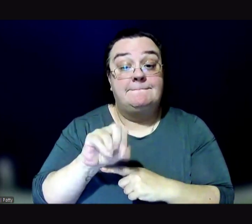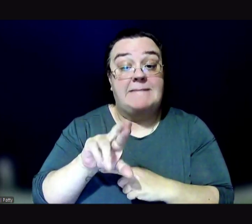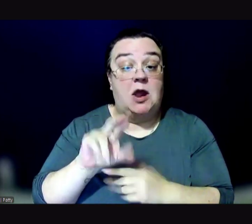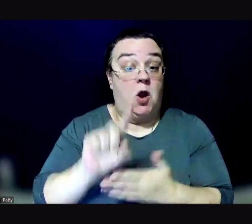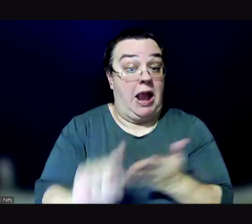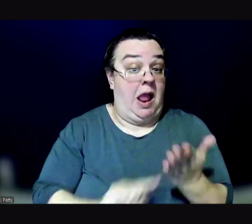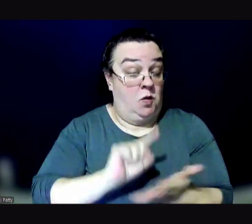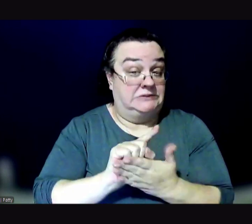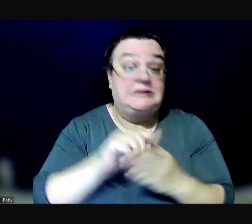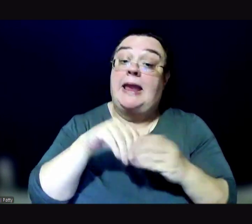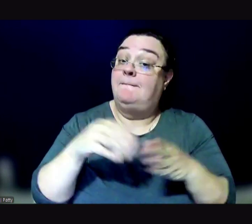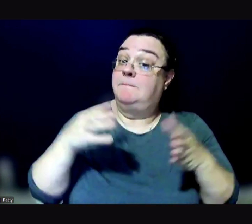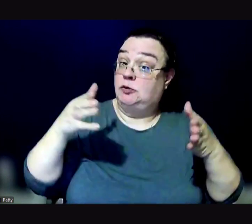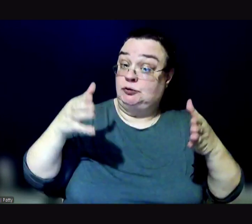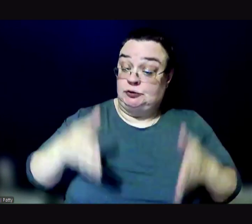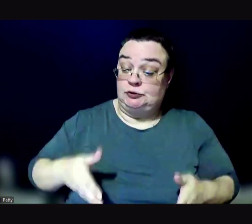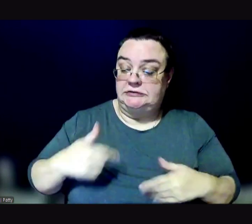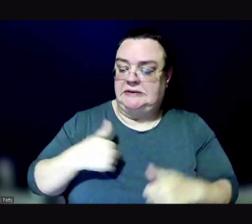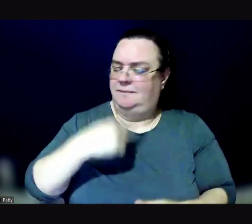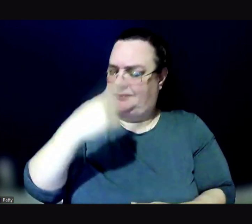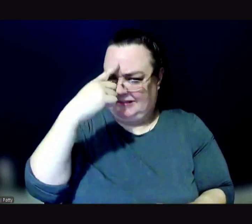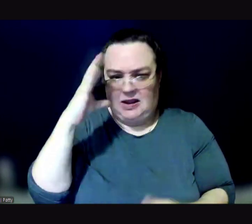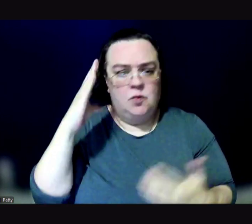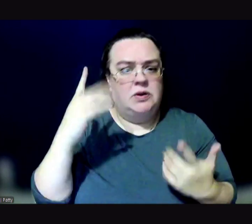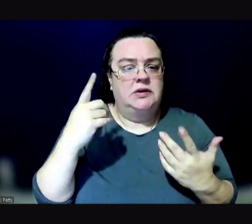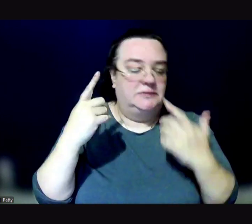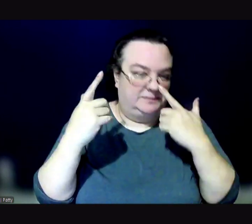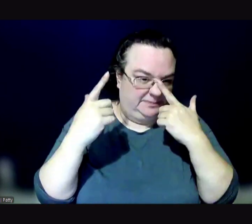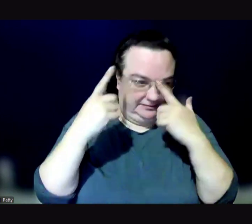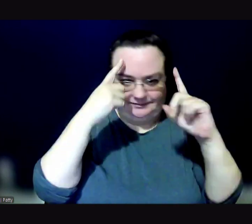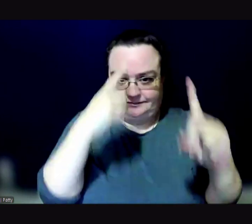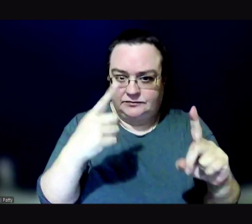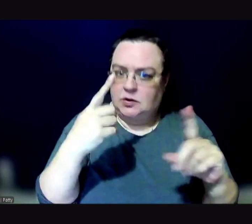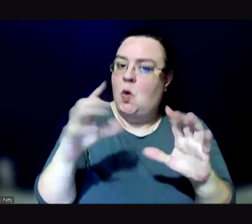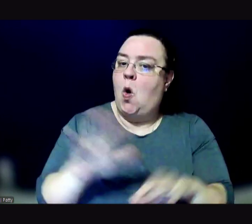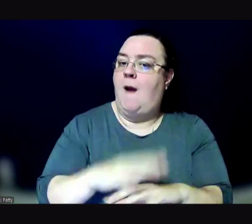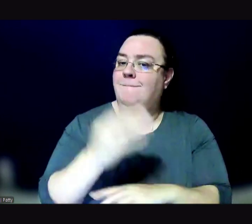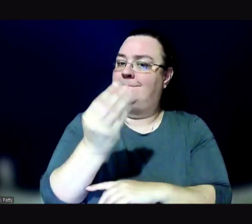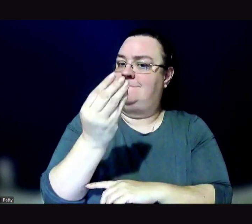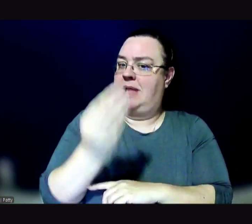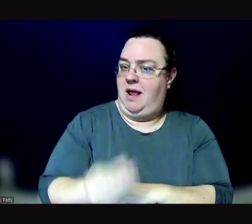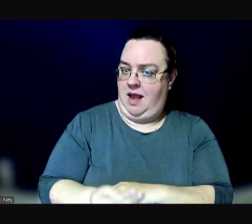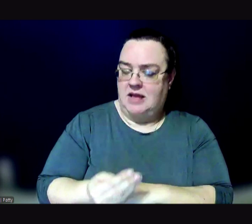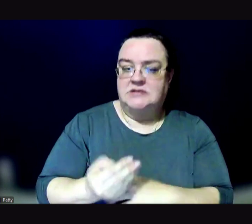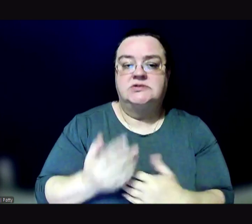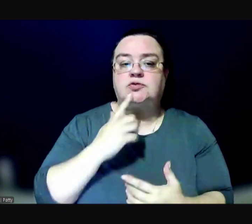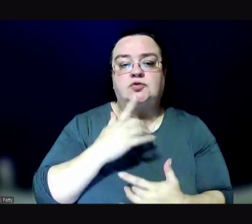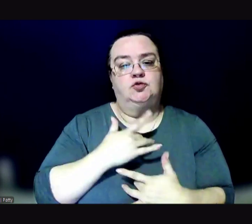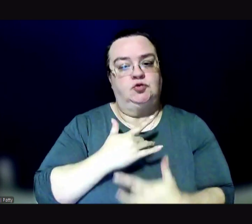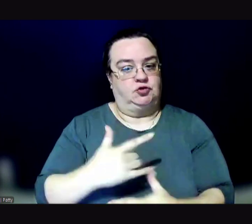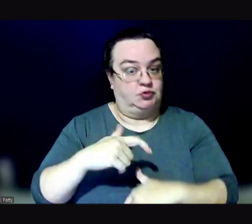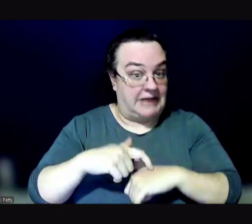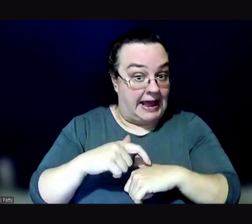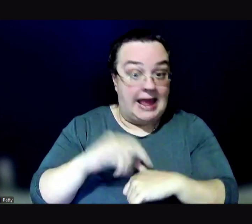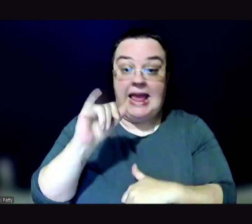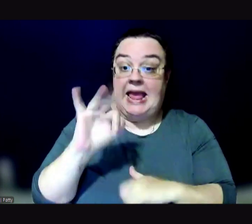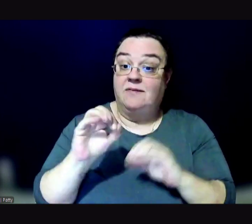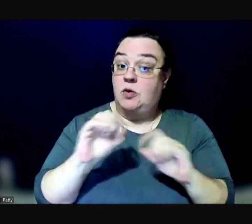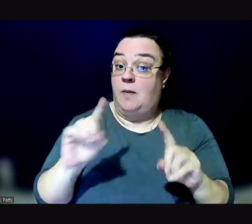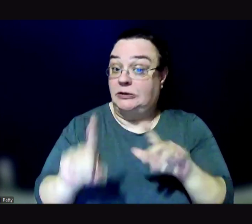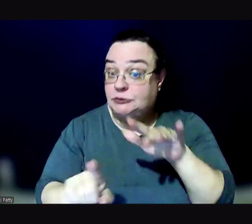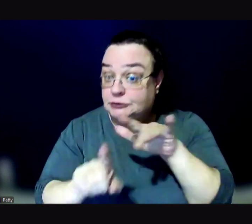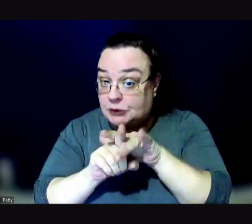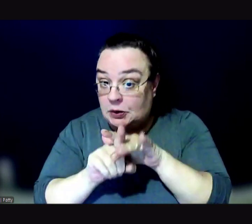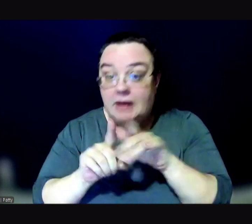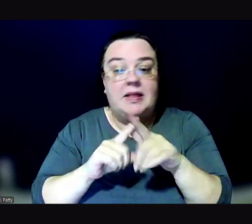person. I think we're going to try Mondays, the traditional time. If no one shows up, we'll find another